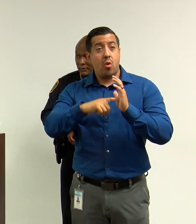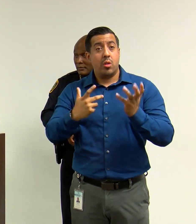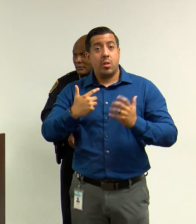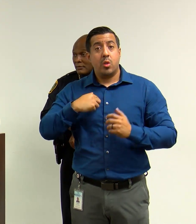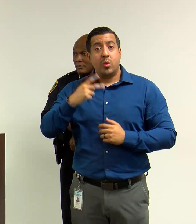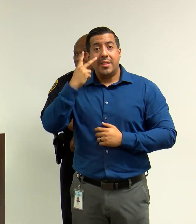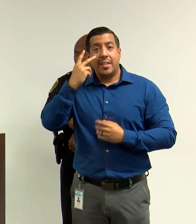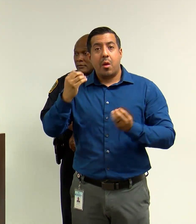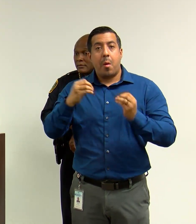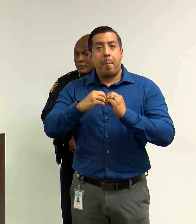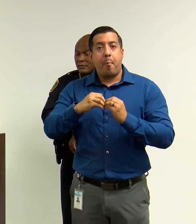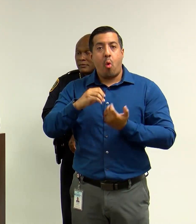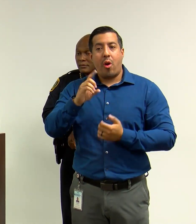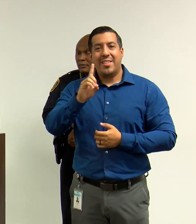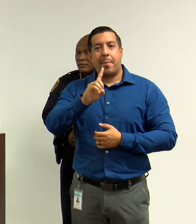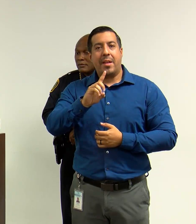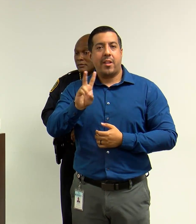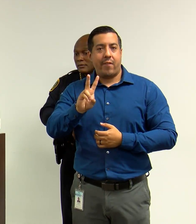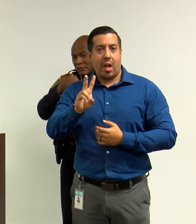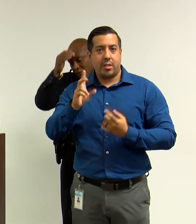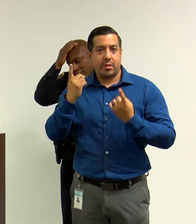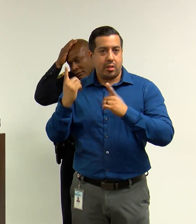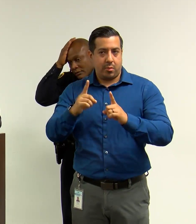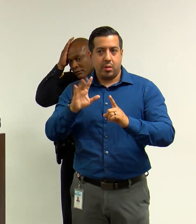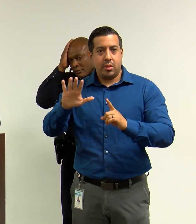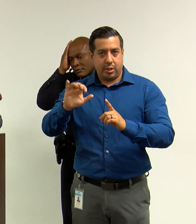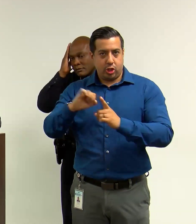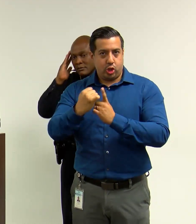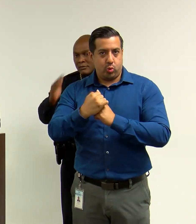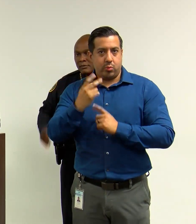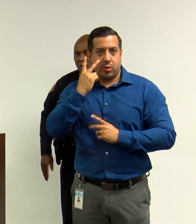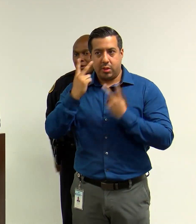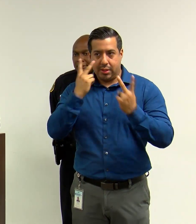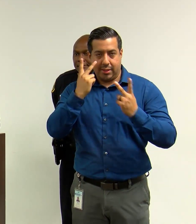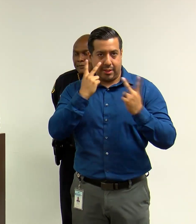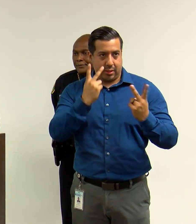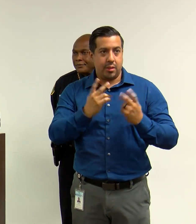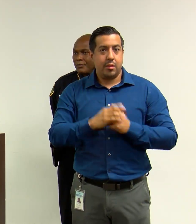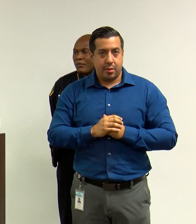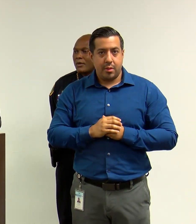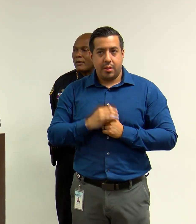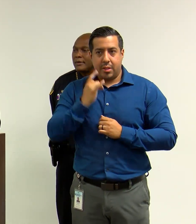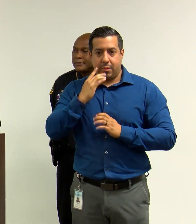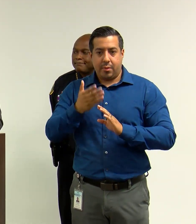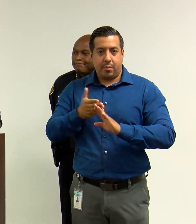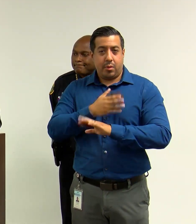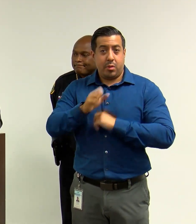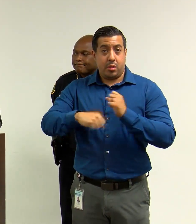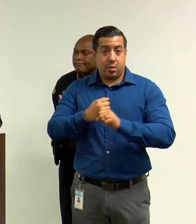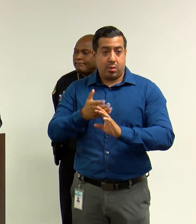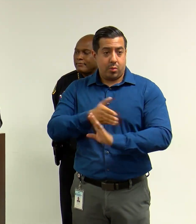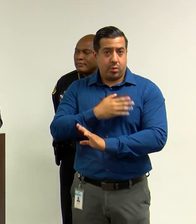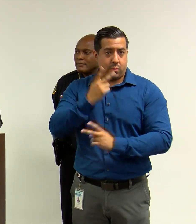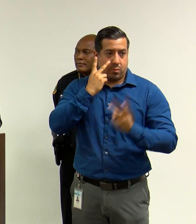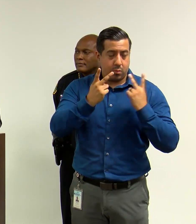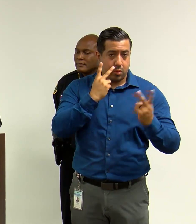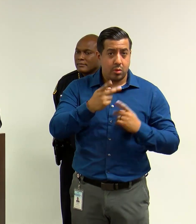more domestic violence situations than we've seen in the last several years. You've seen